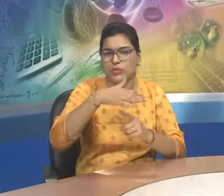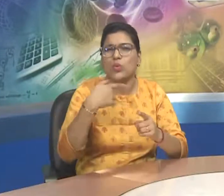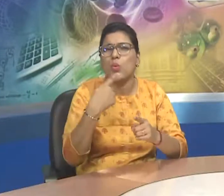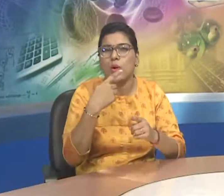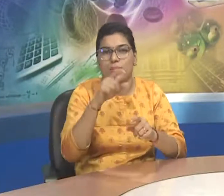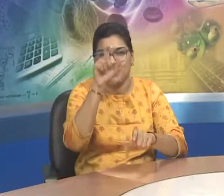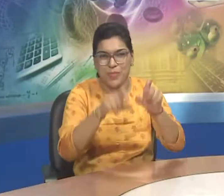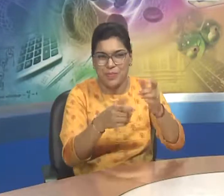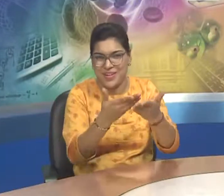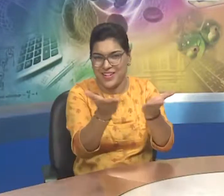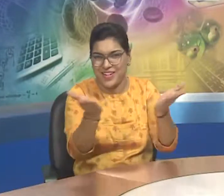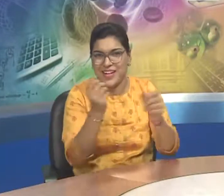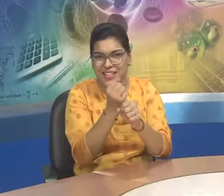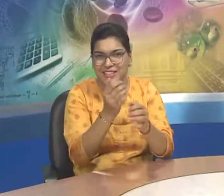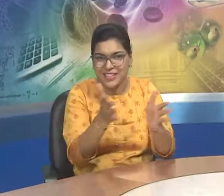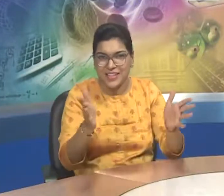onslaught of